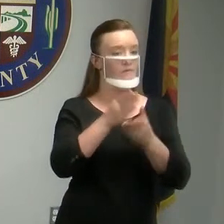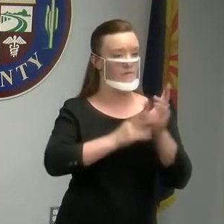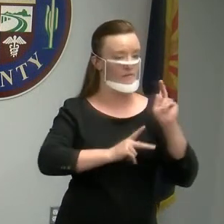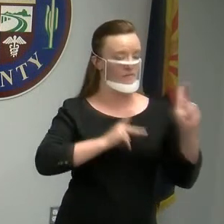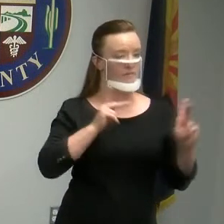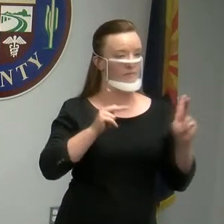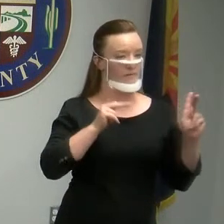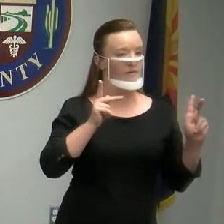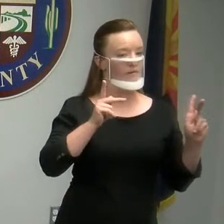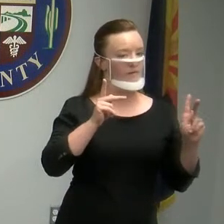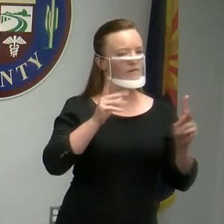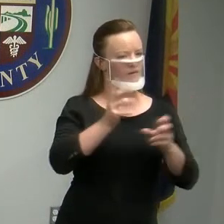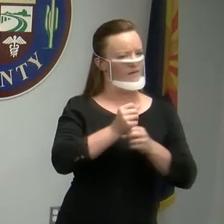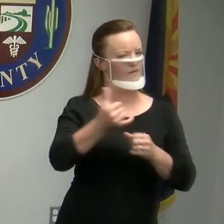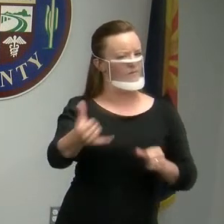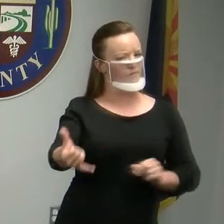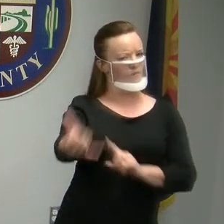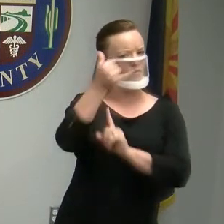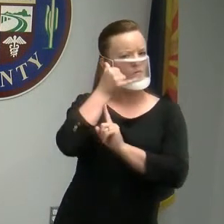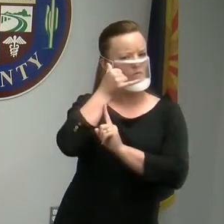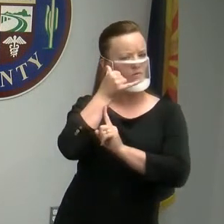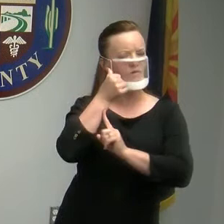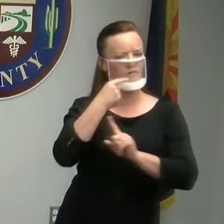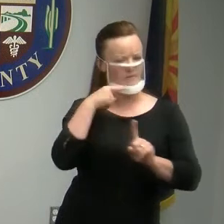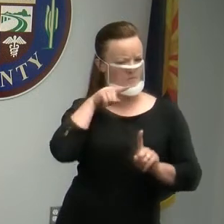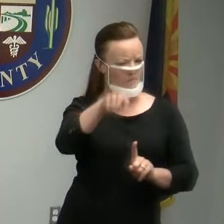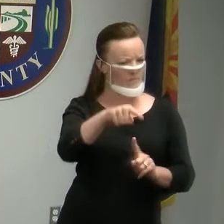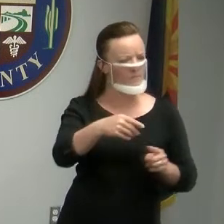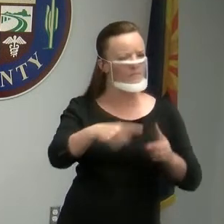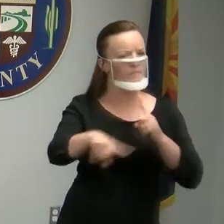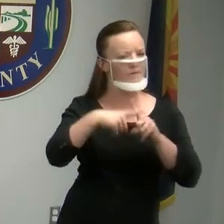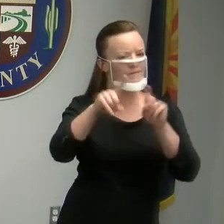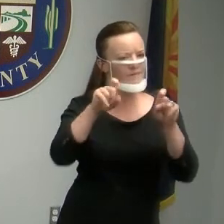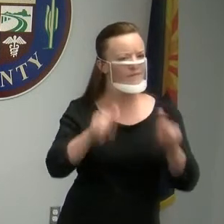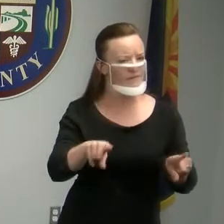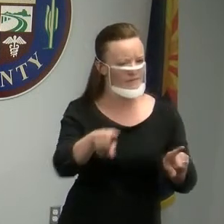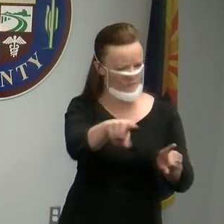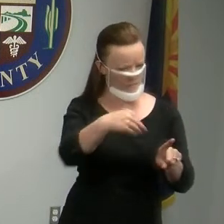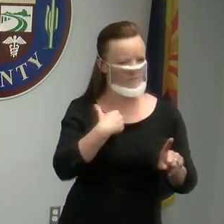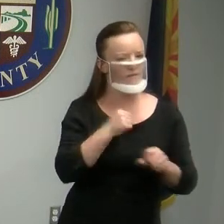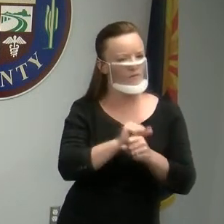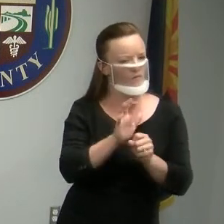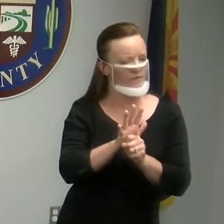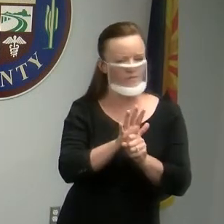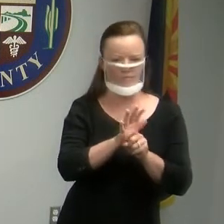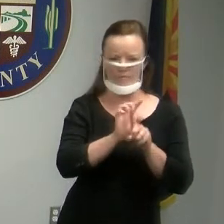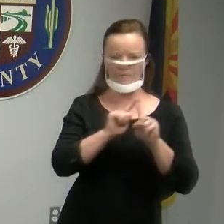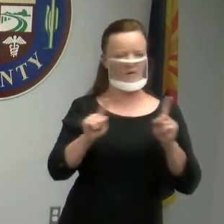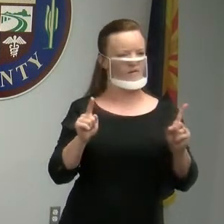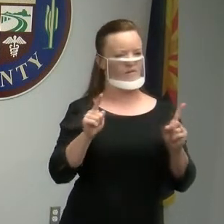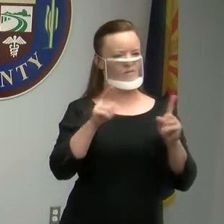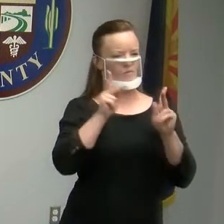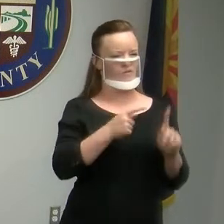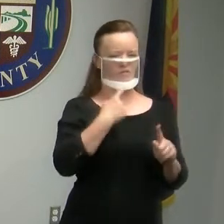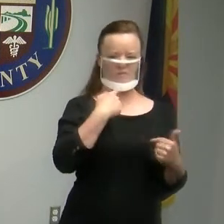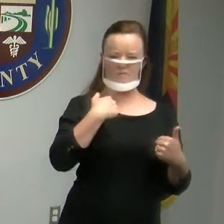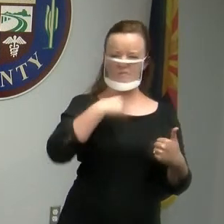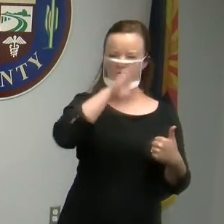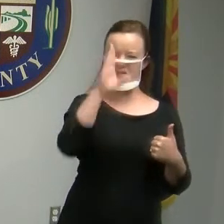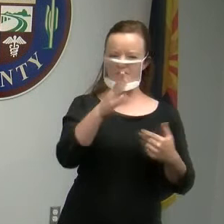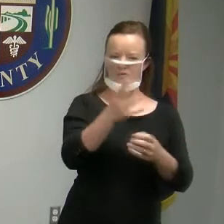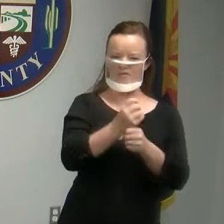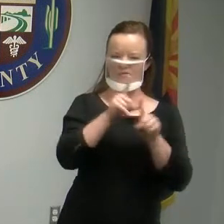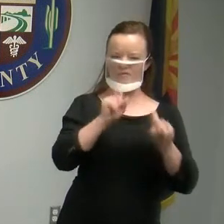that are getting phone calls but saying they tested positive, but they never got tested, or at least that's the story that we see.